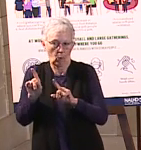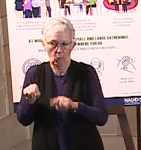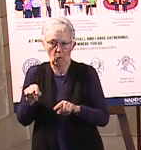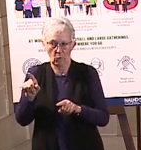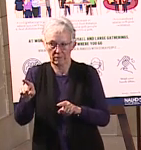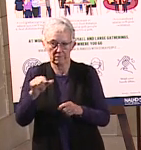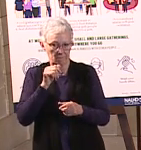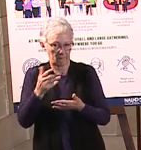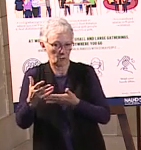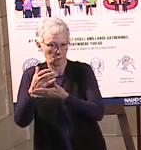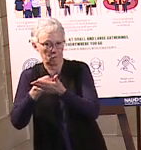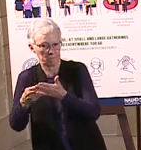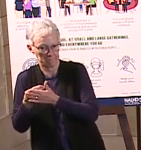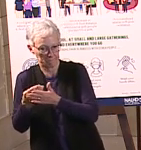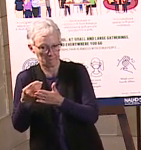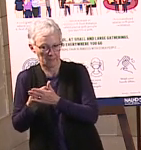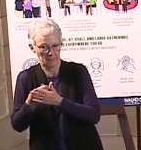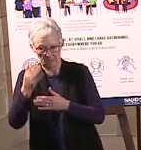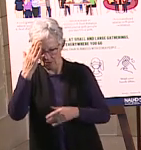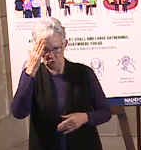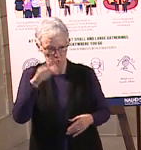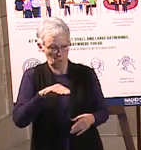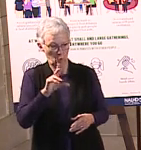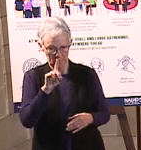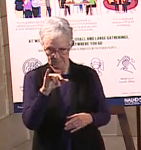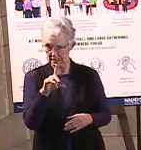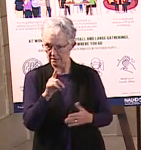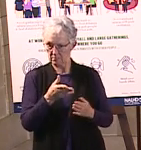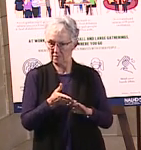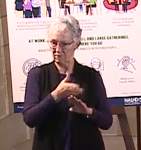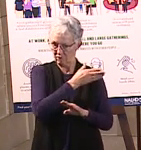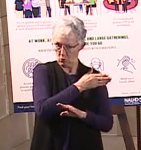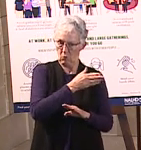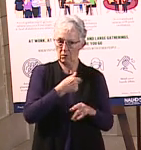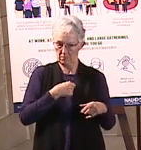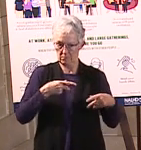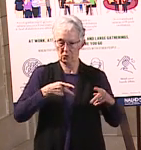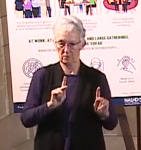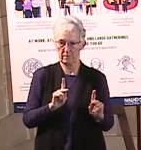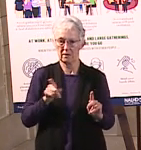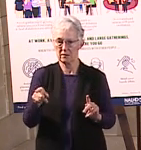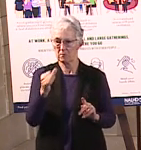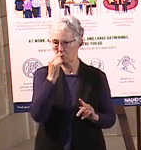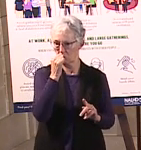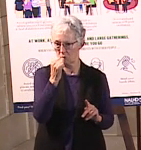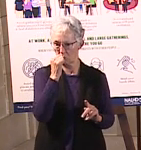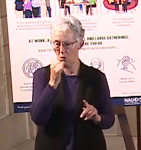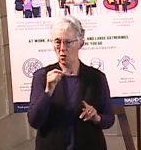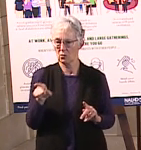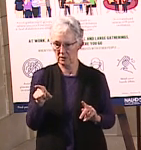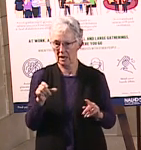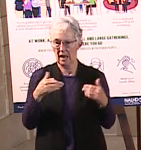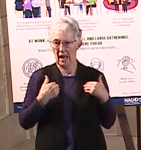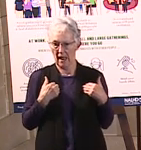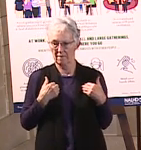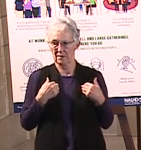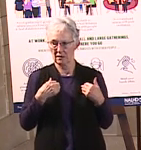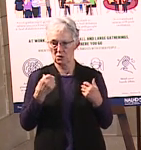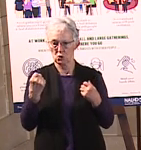do takeout delivery or drive-through beer and liquor as a way to be able to help them when they would not be able to